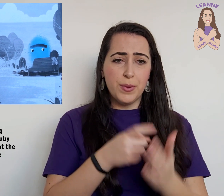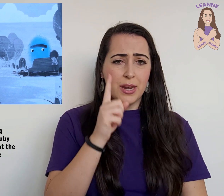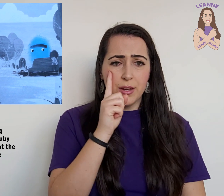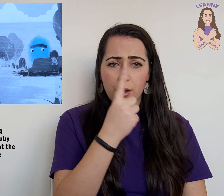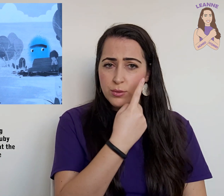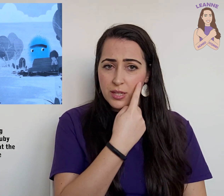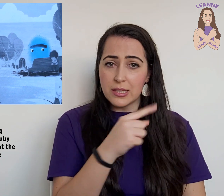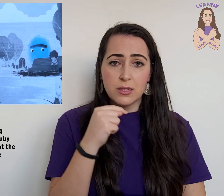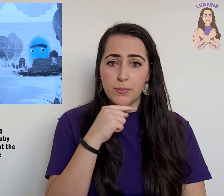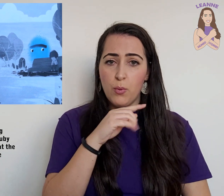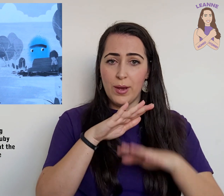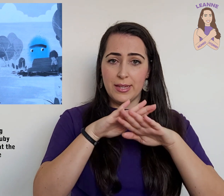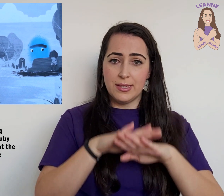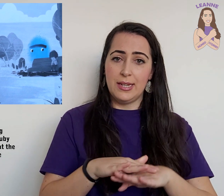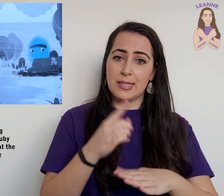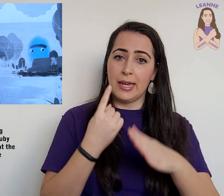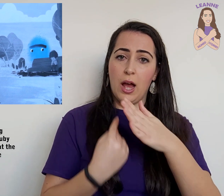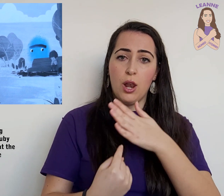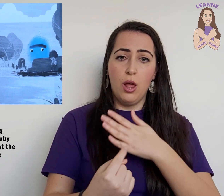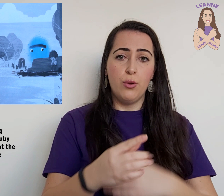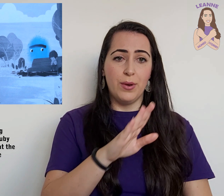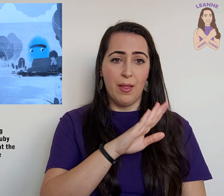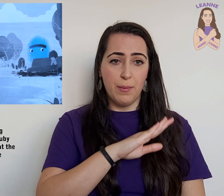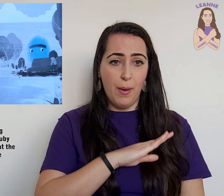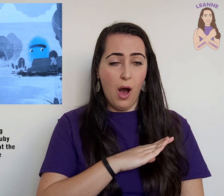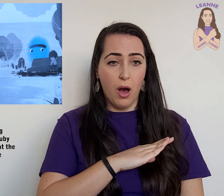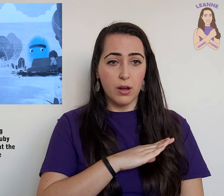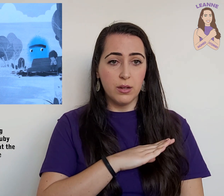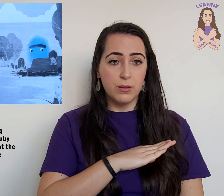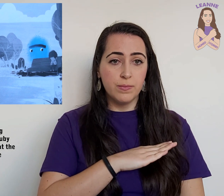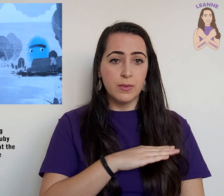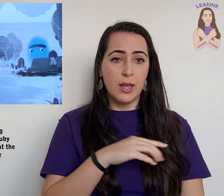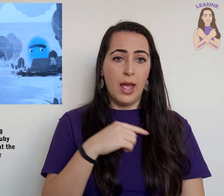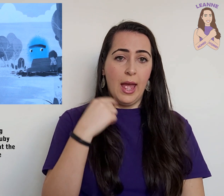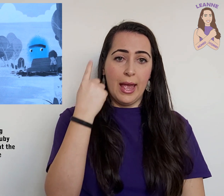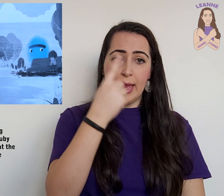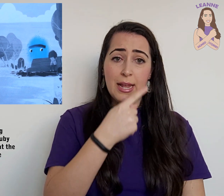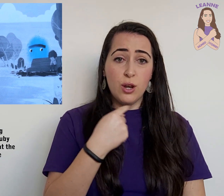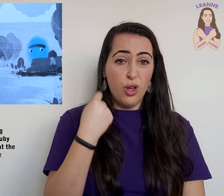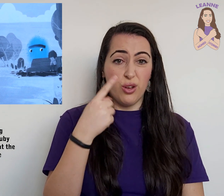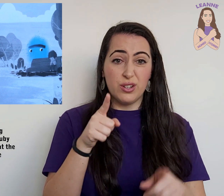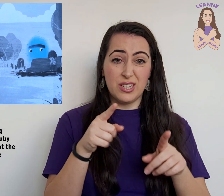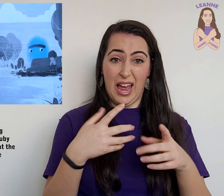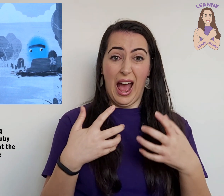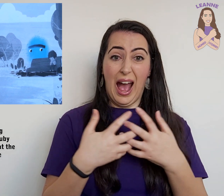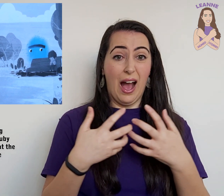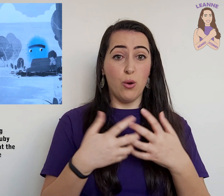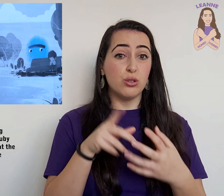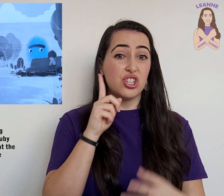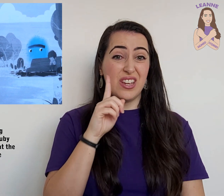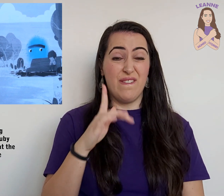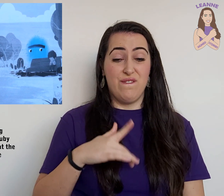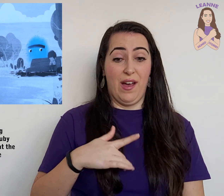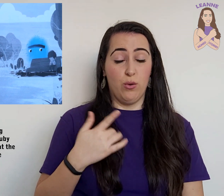Ruby noticed a boy sitting alone at the park. He looked how she